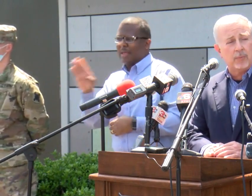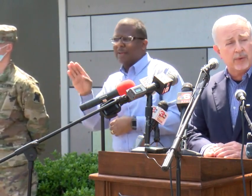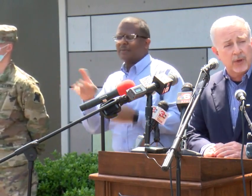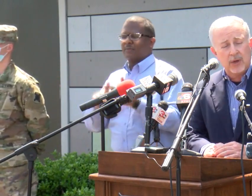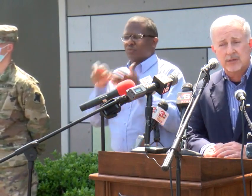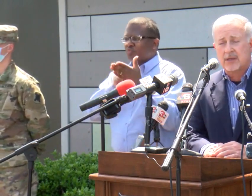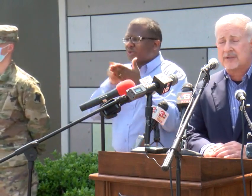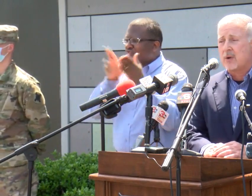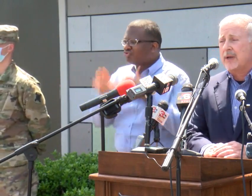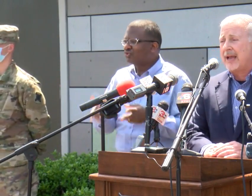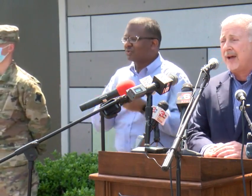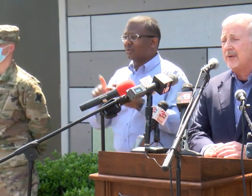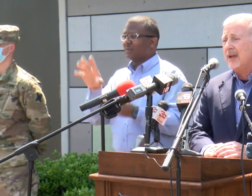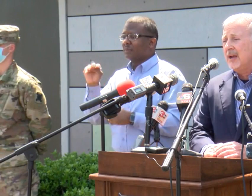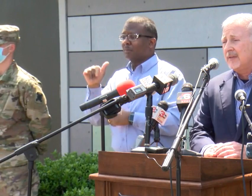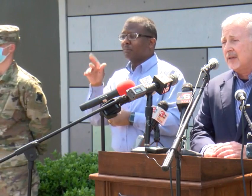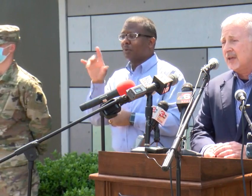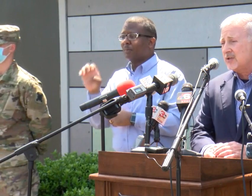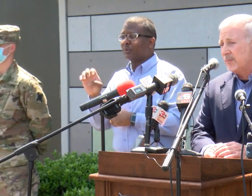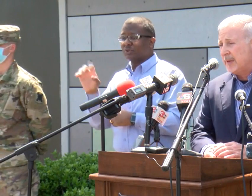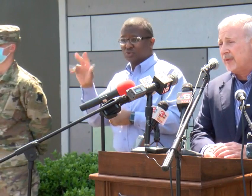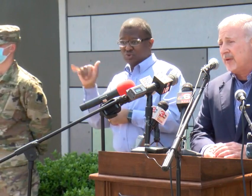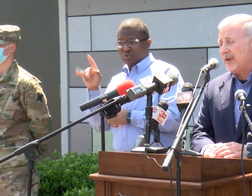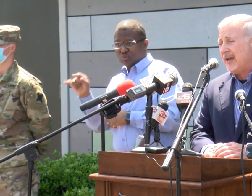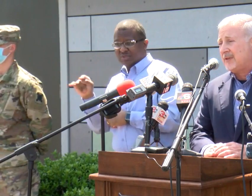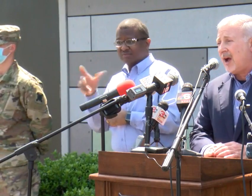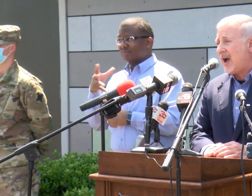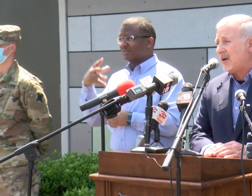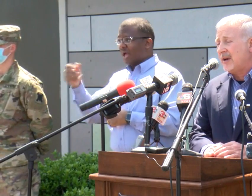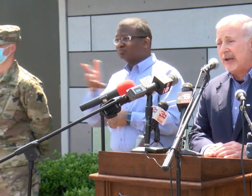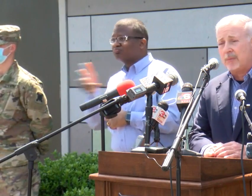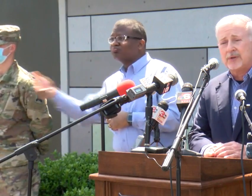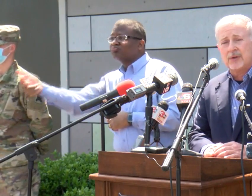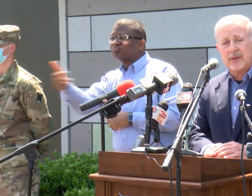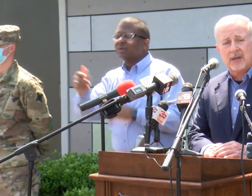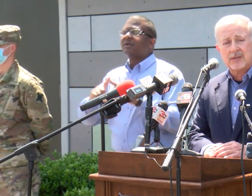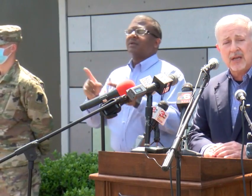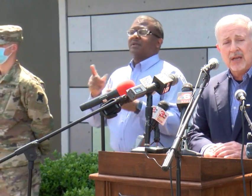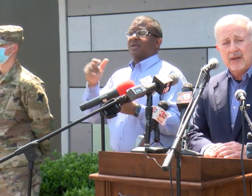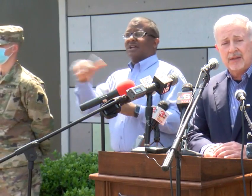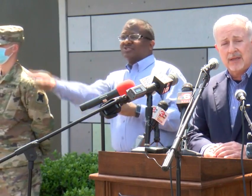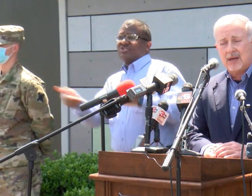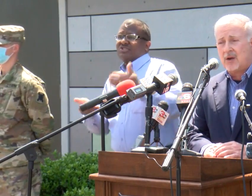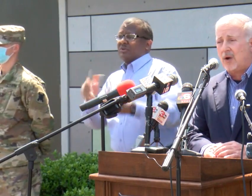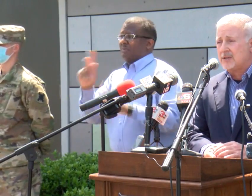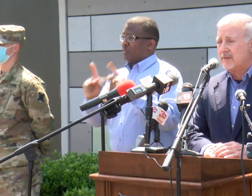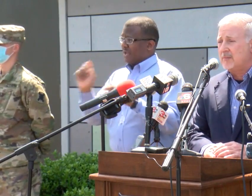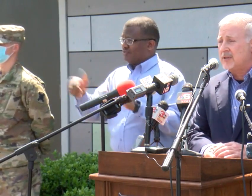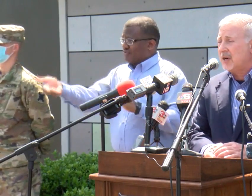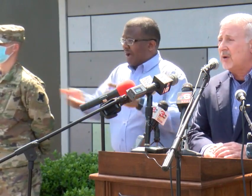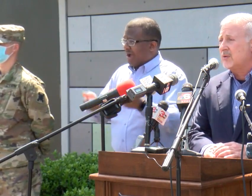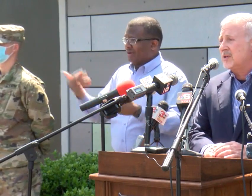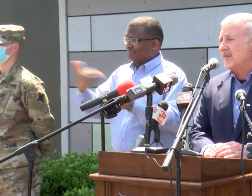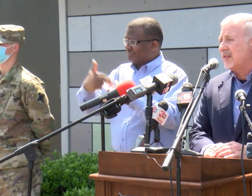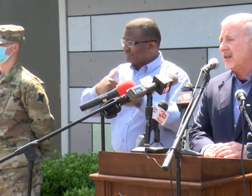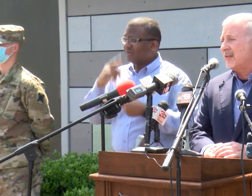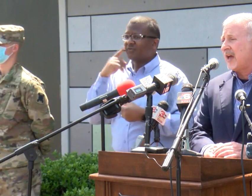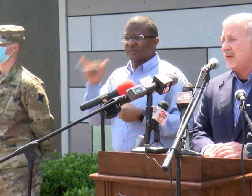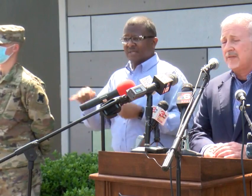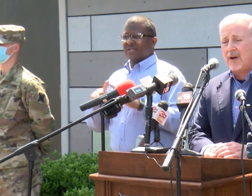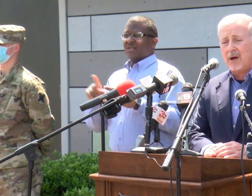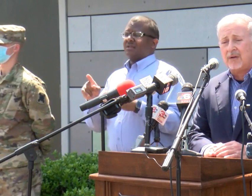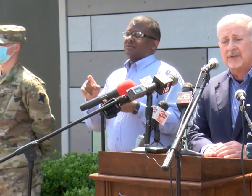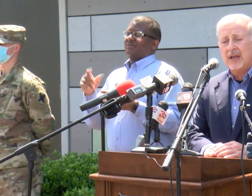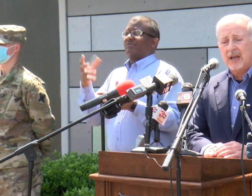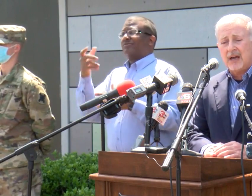researchers, the mobile units that's going out, the additional people that we have to hire to help do this, the cost of the materials and everything